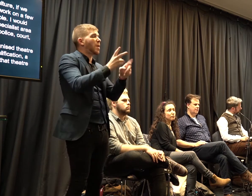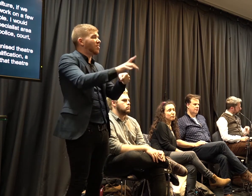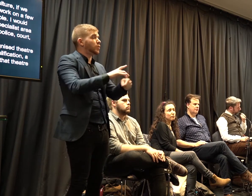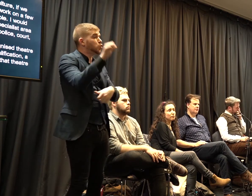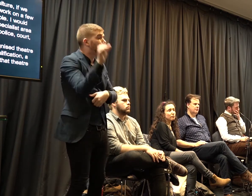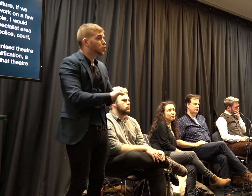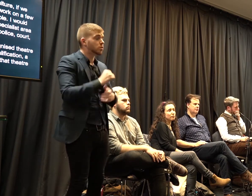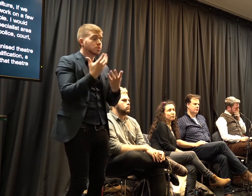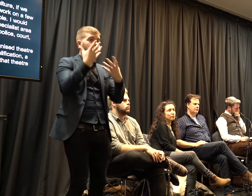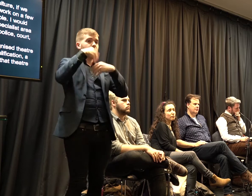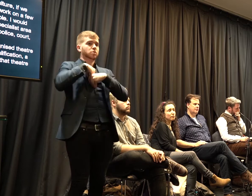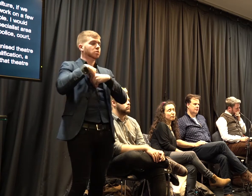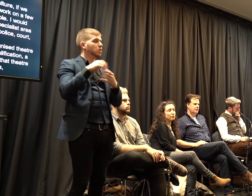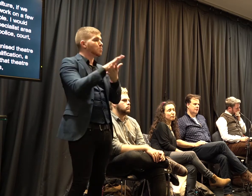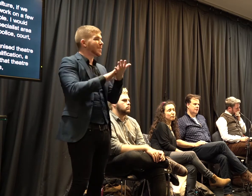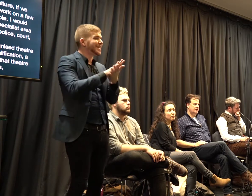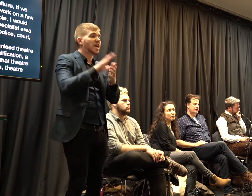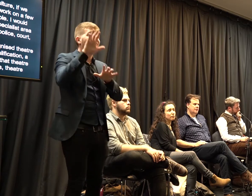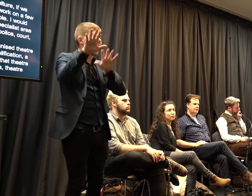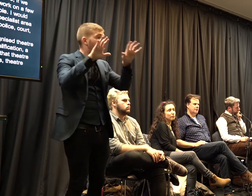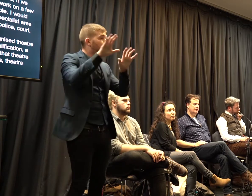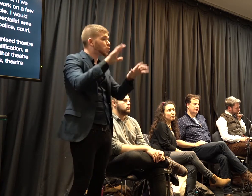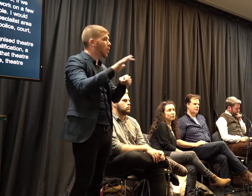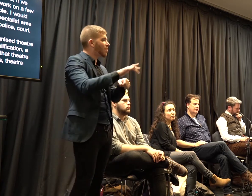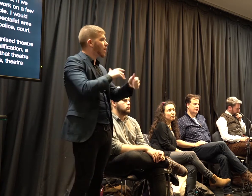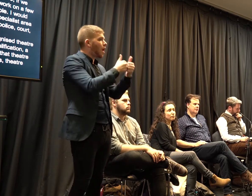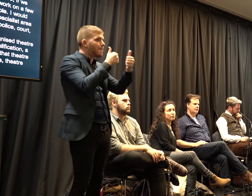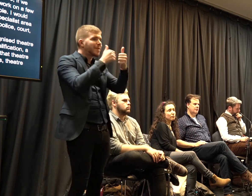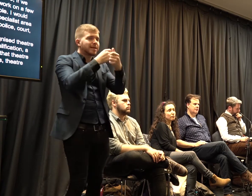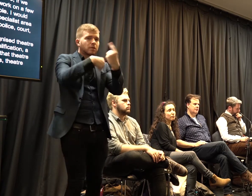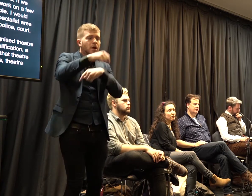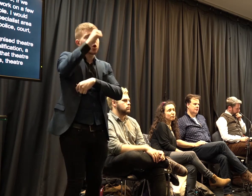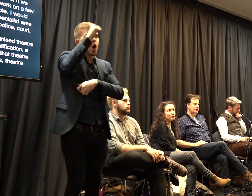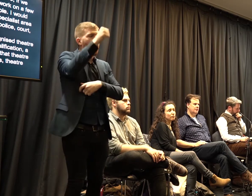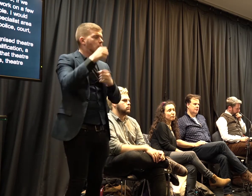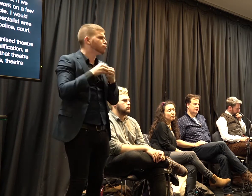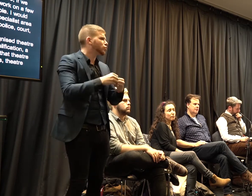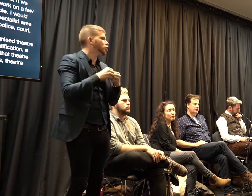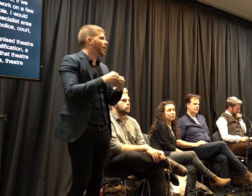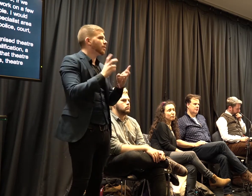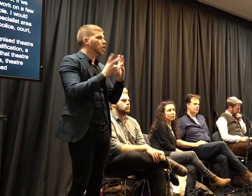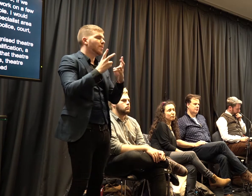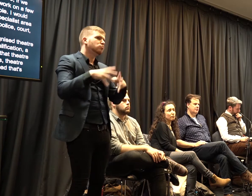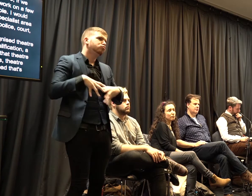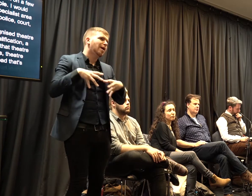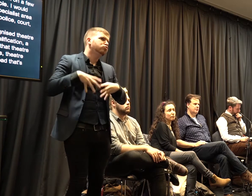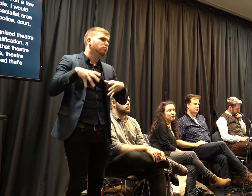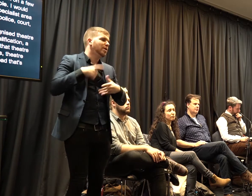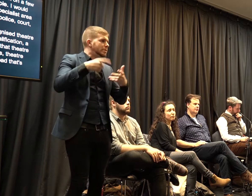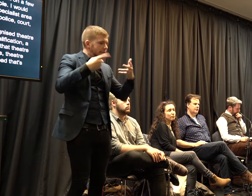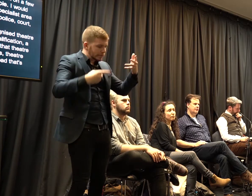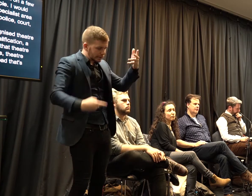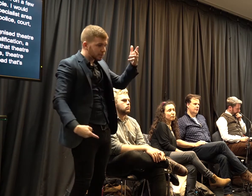that venues, theatre companies know and appreciate the workload that's involved, and possibly other